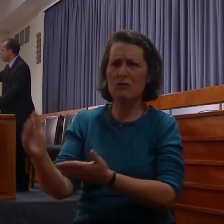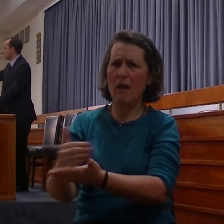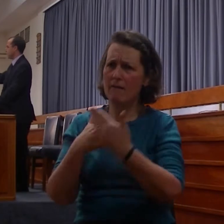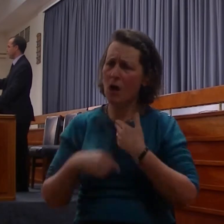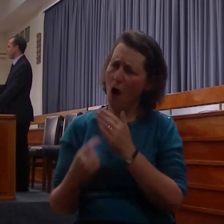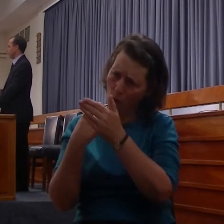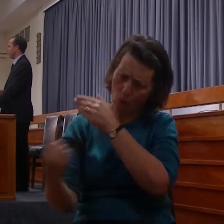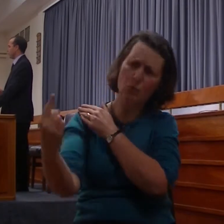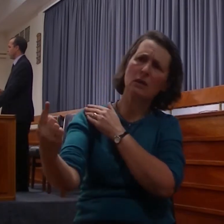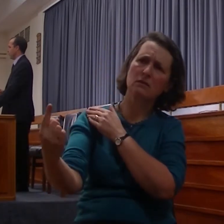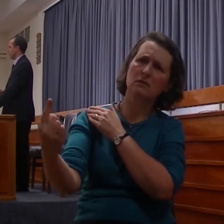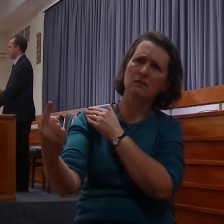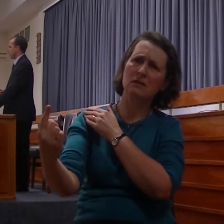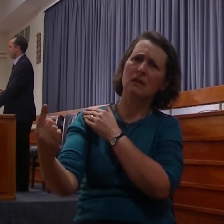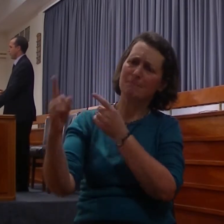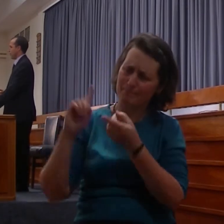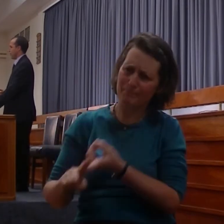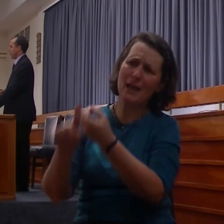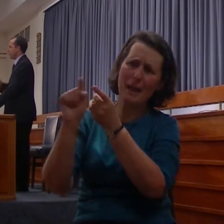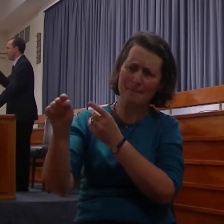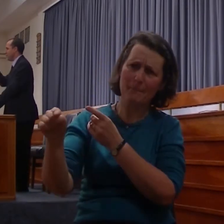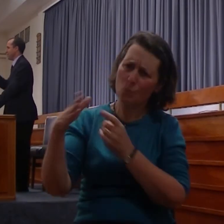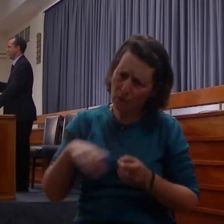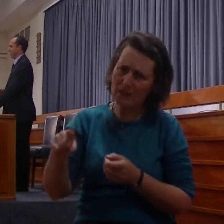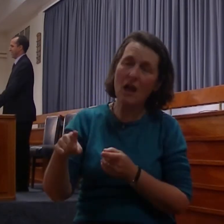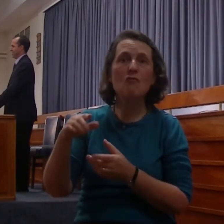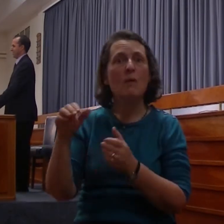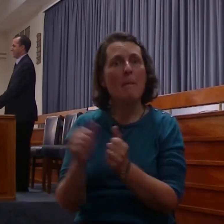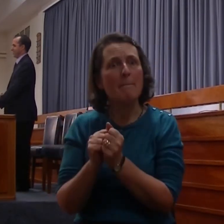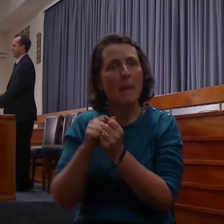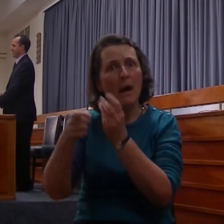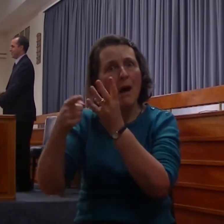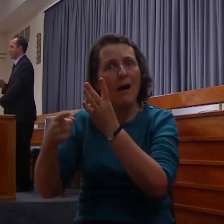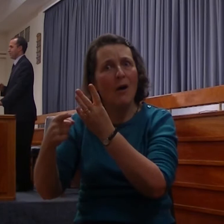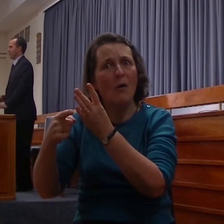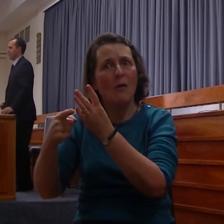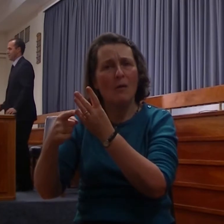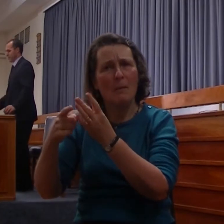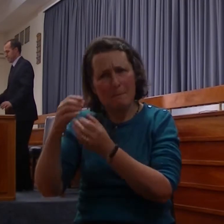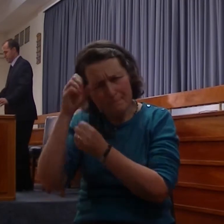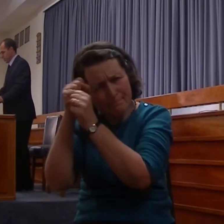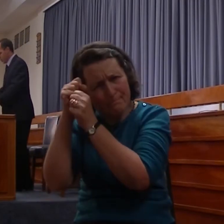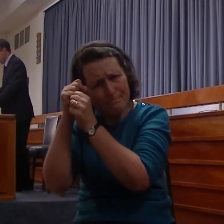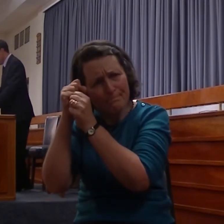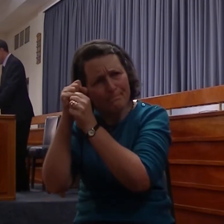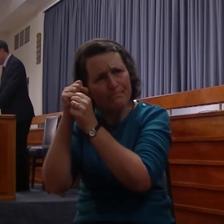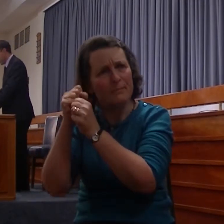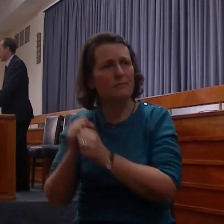Christ, convicted that indeed He is God, He is the only Savior, He is the only mediator between God and